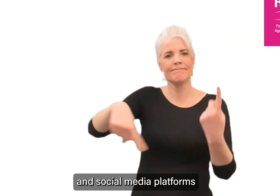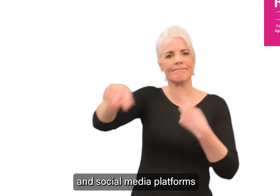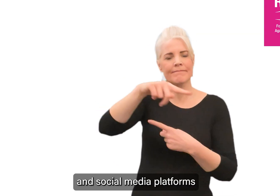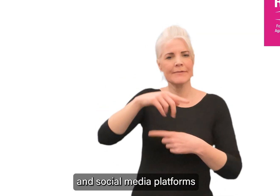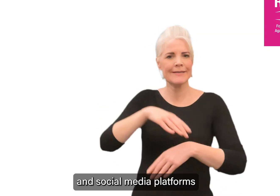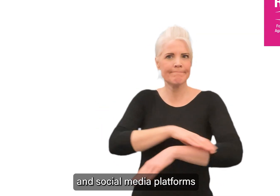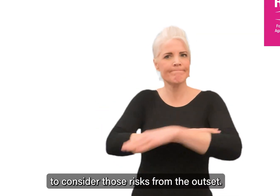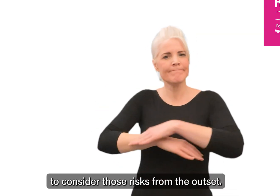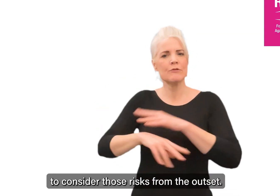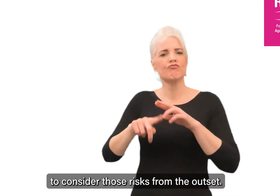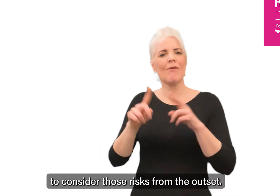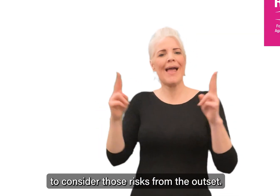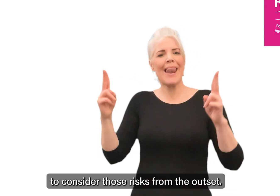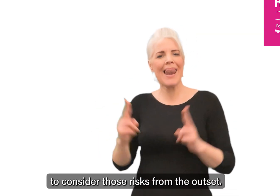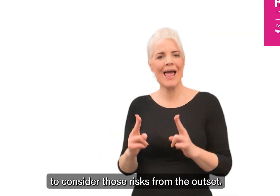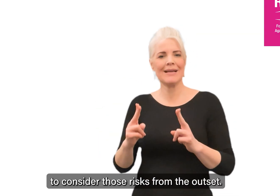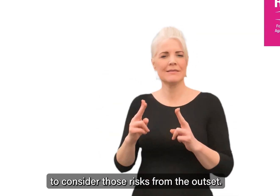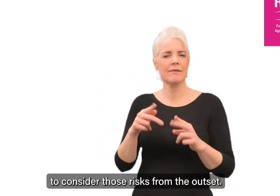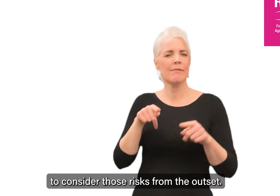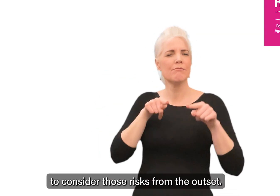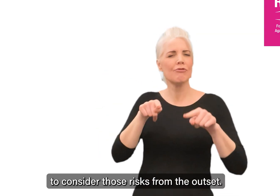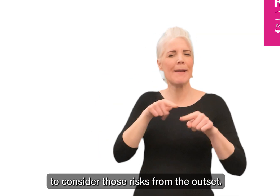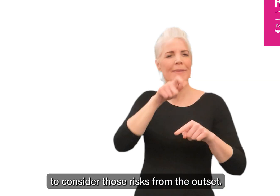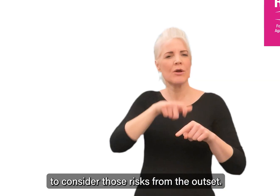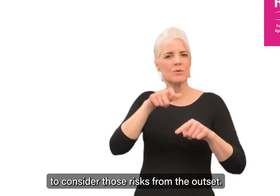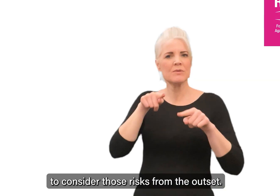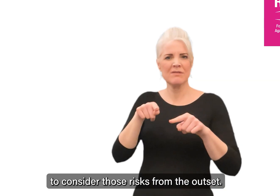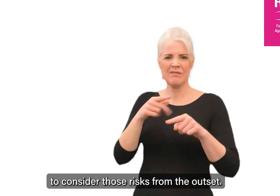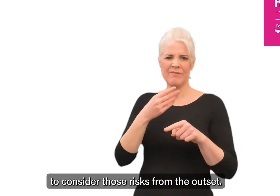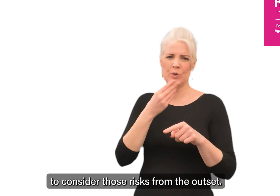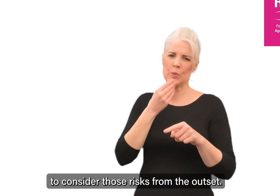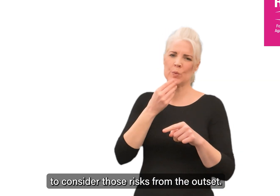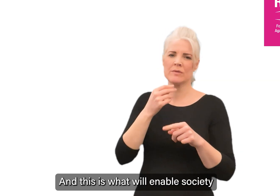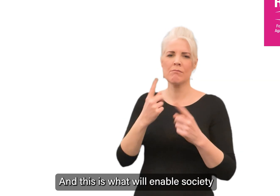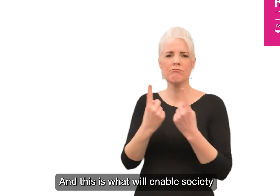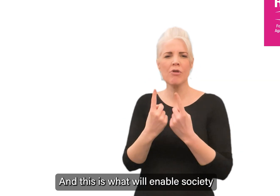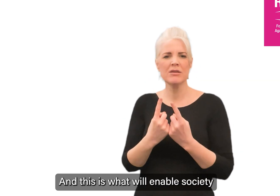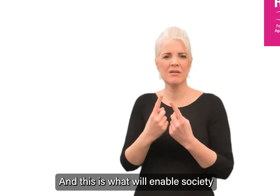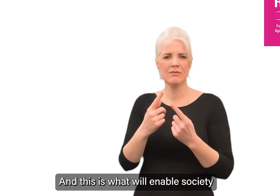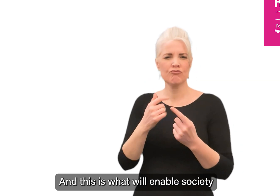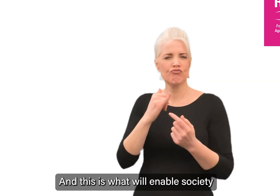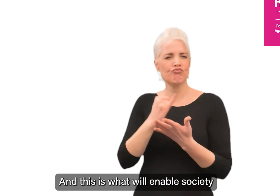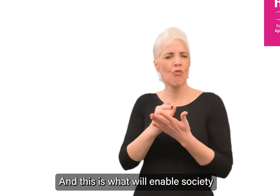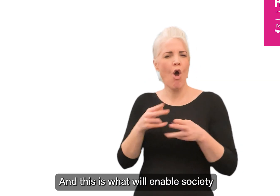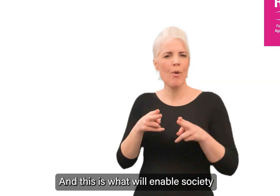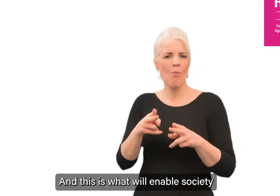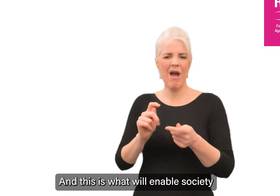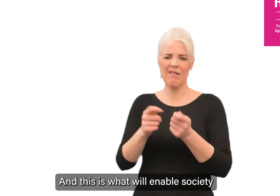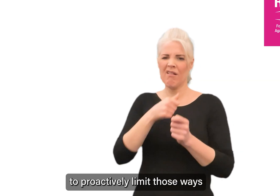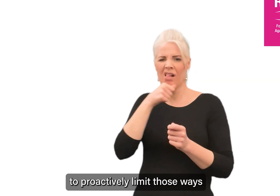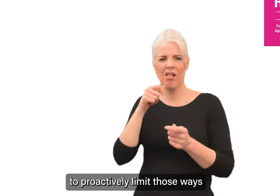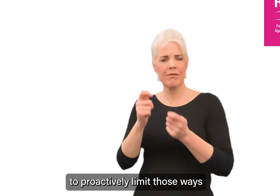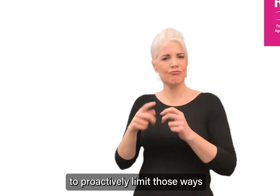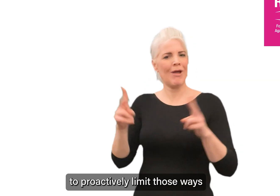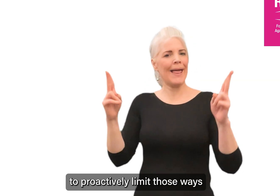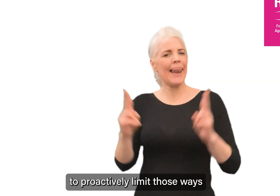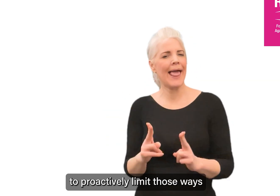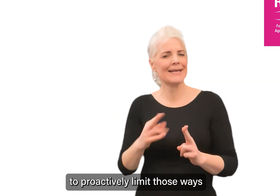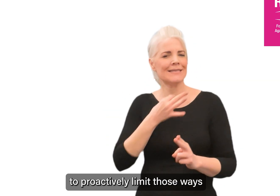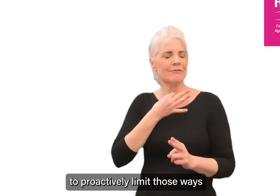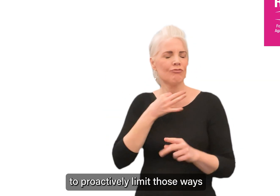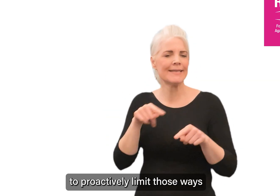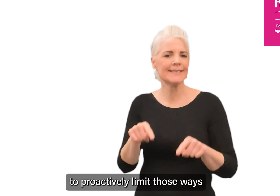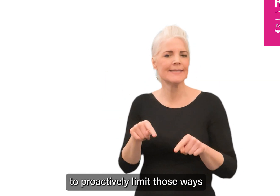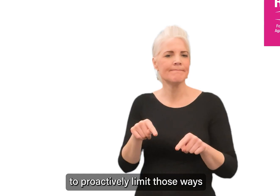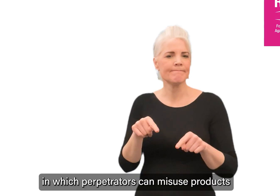social media platforms to consider those risks from the outset. And this is what will enable society to proactively